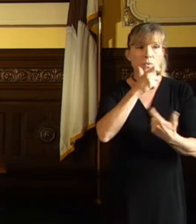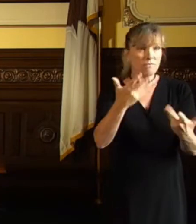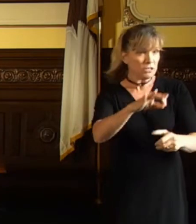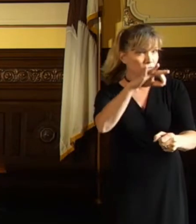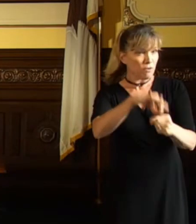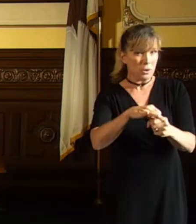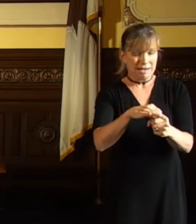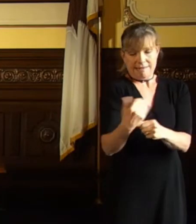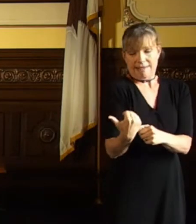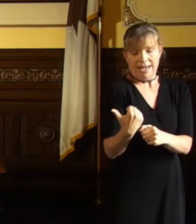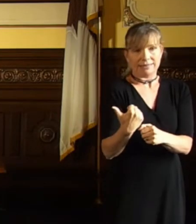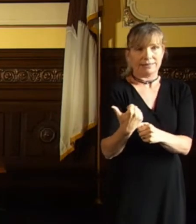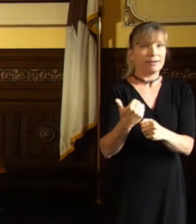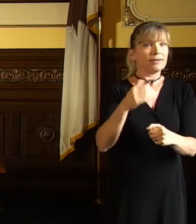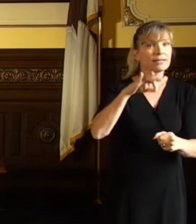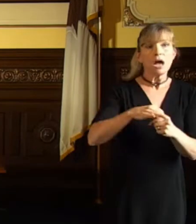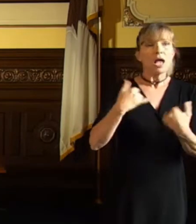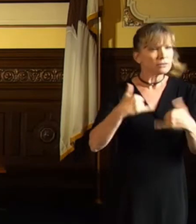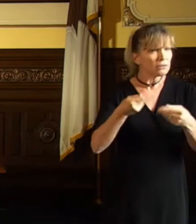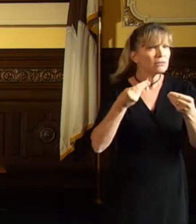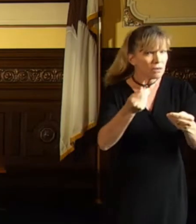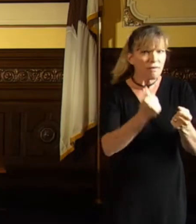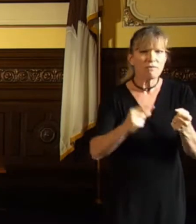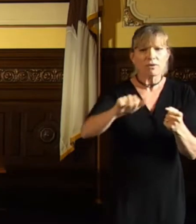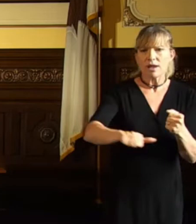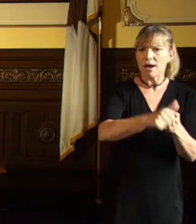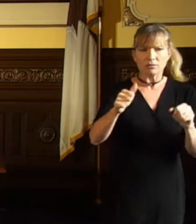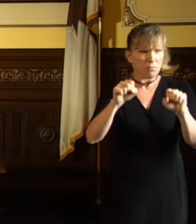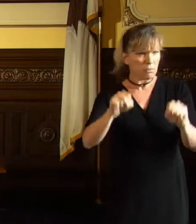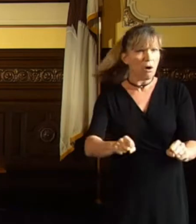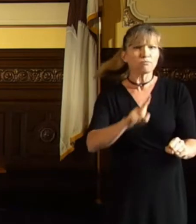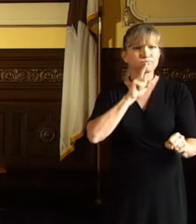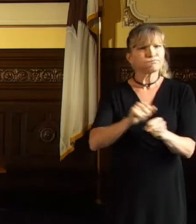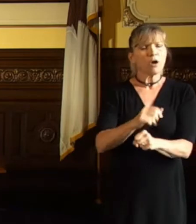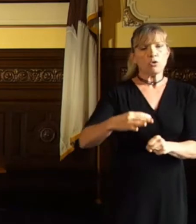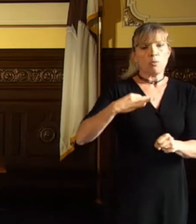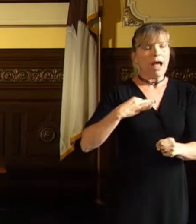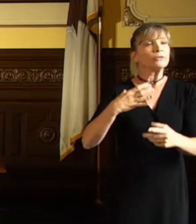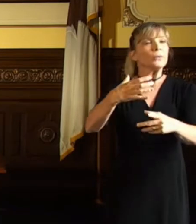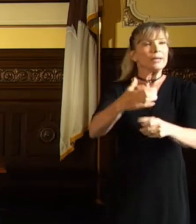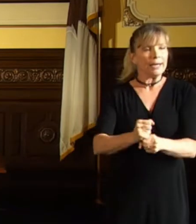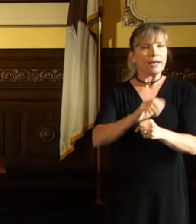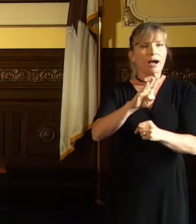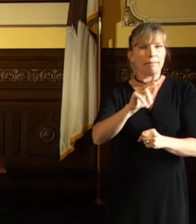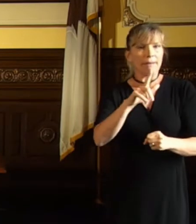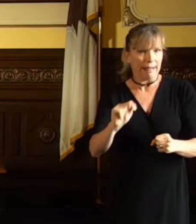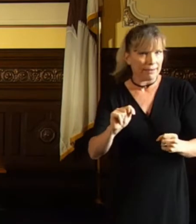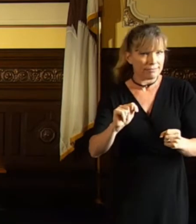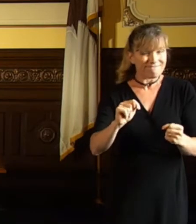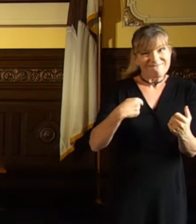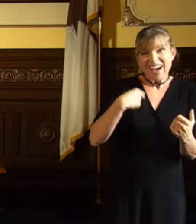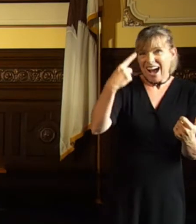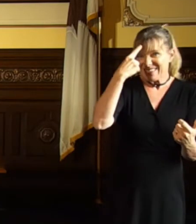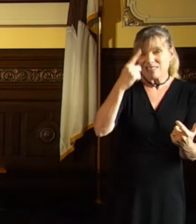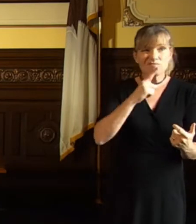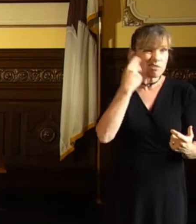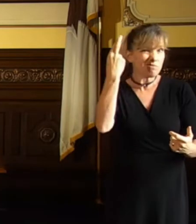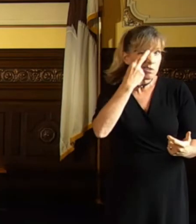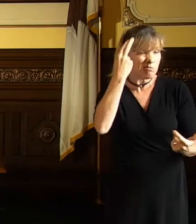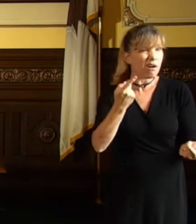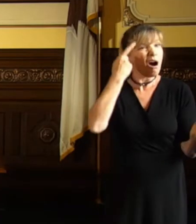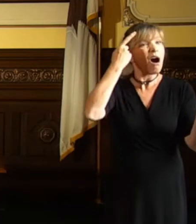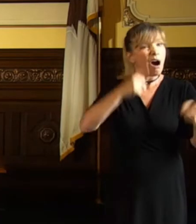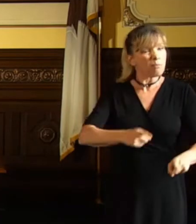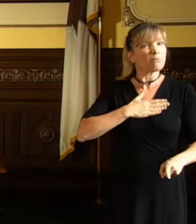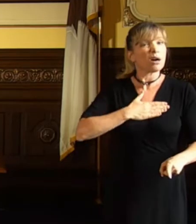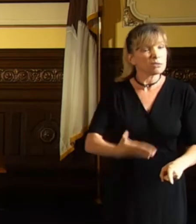voted in the last number of elections, and still giving everybody else the ability to apply to get a ballot, I think is a reasonable compromise